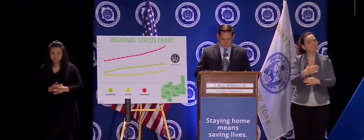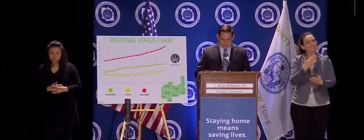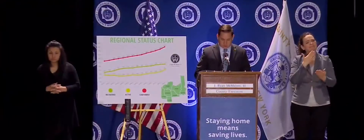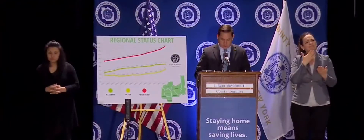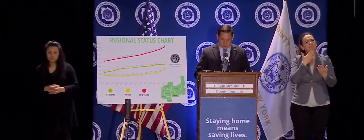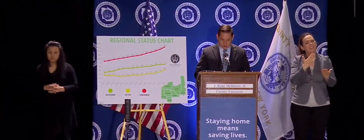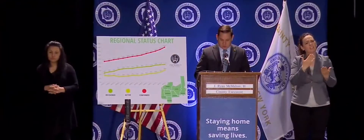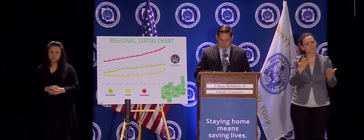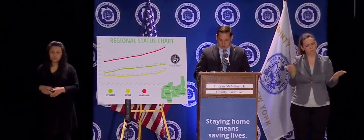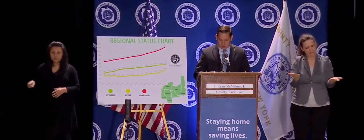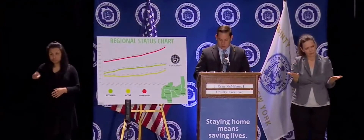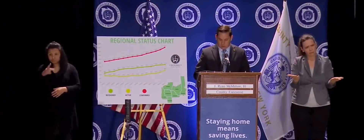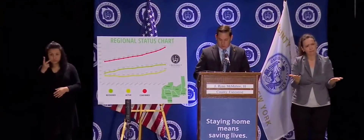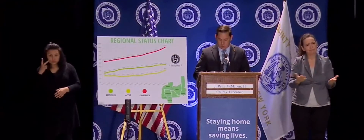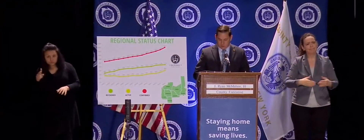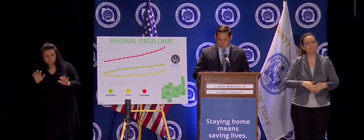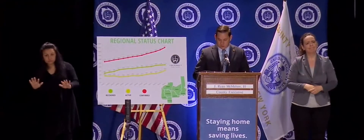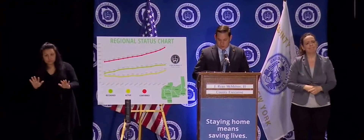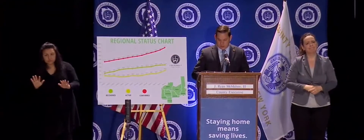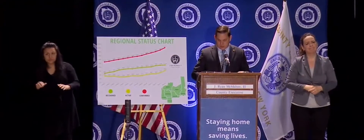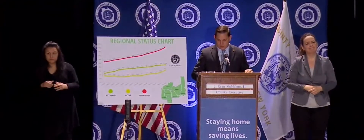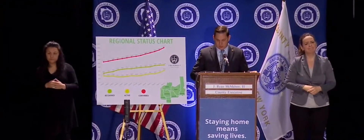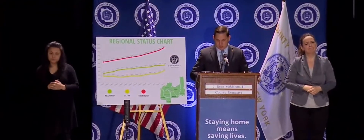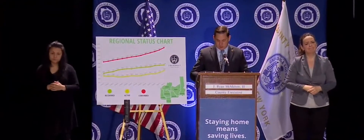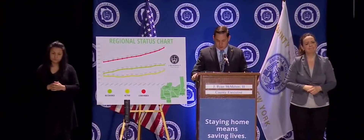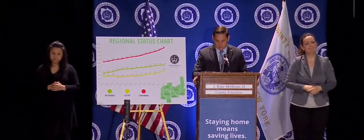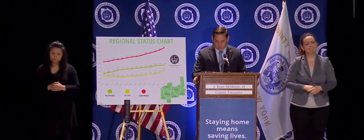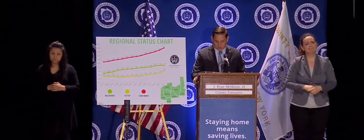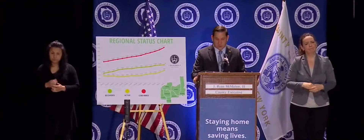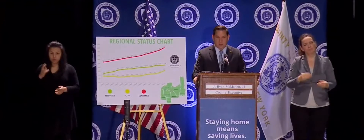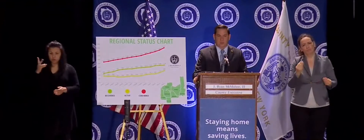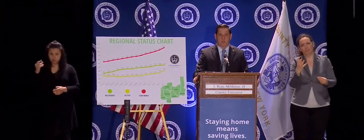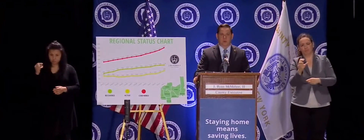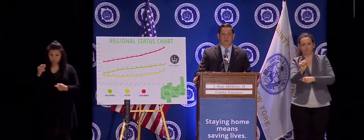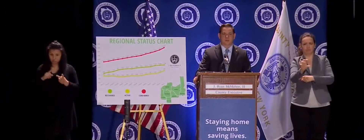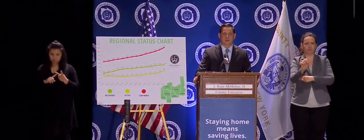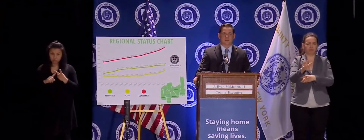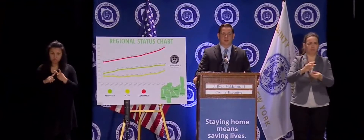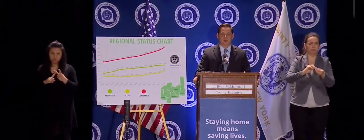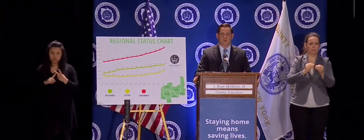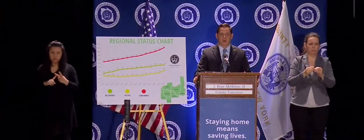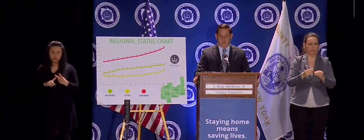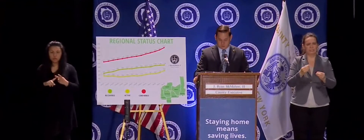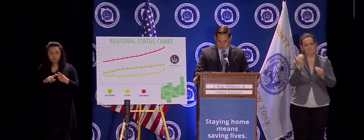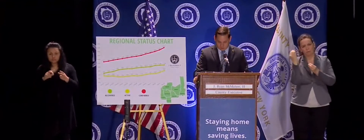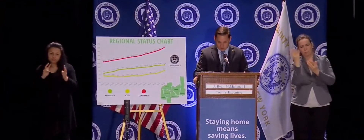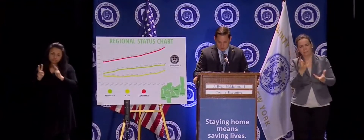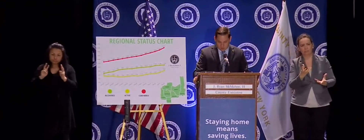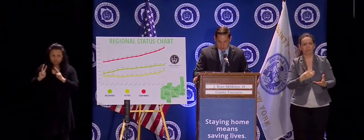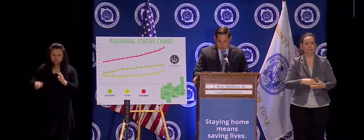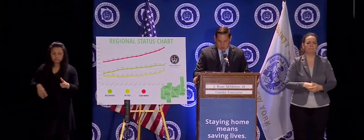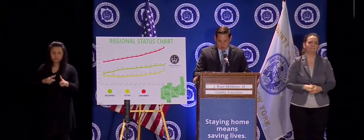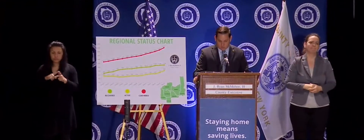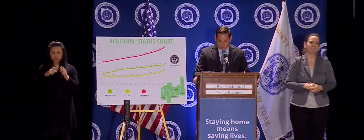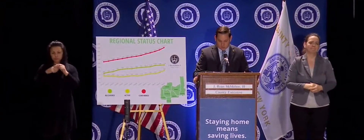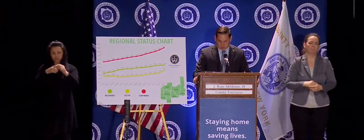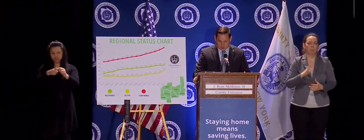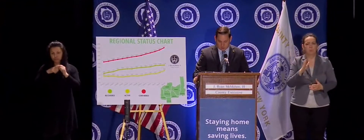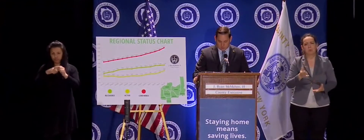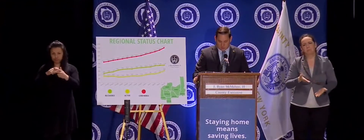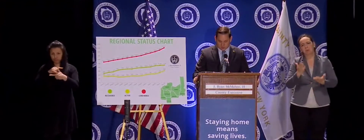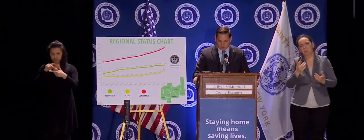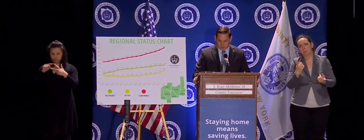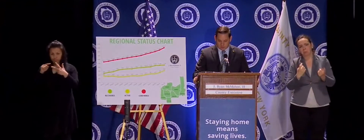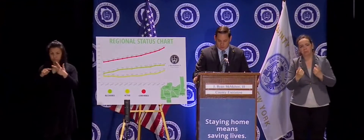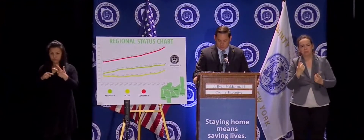joining us and tuning in. Why don't we go over some data and then touch on a couple points and then take a couple questions. Unfortunately,